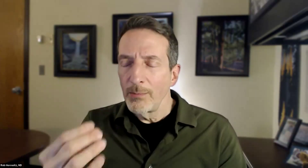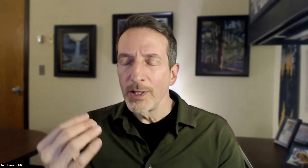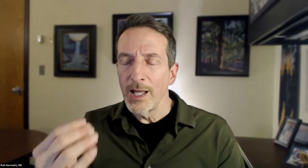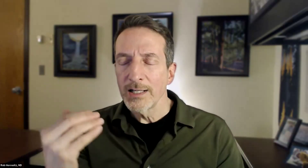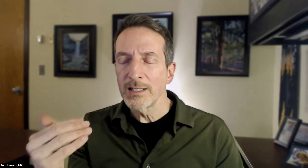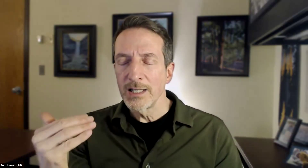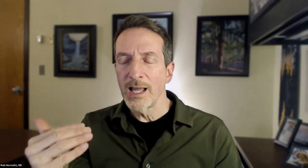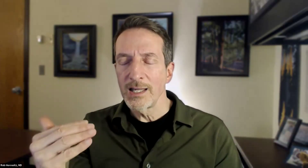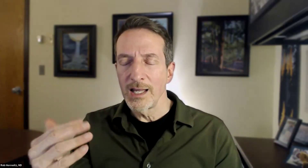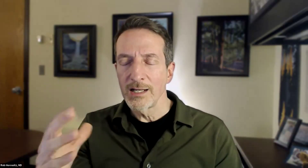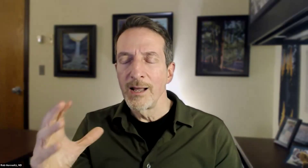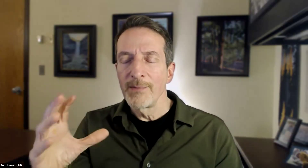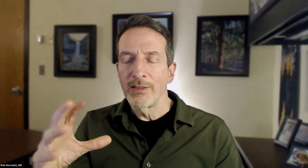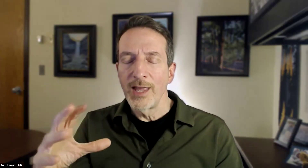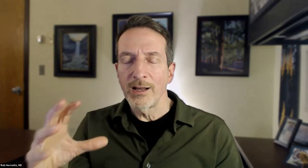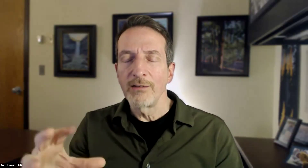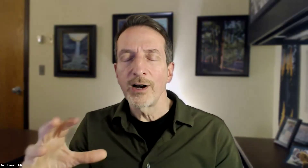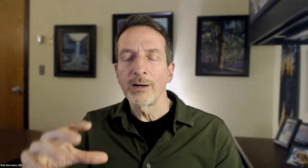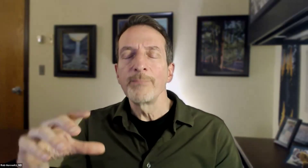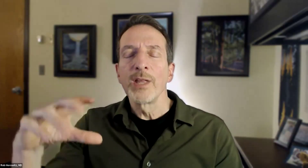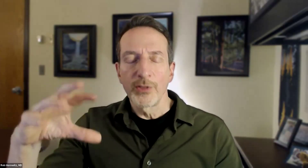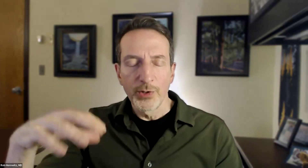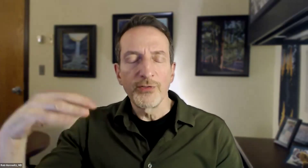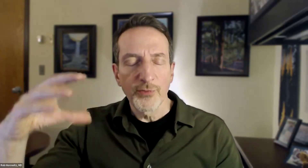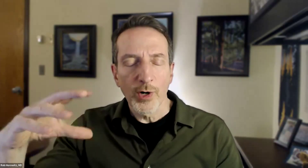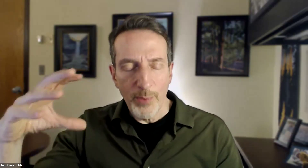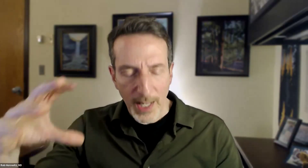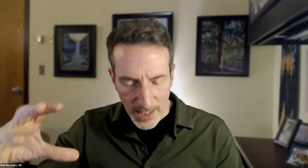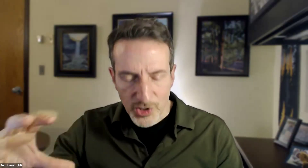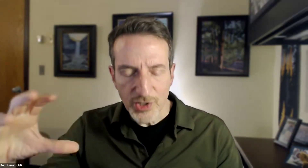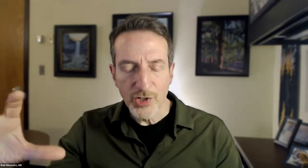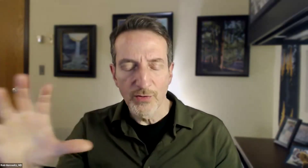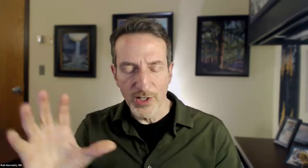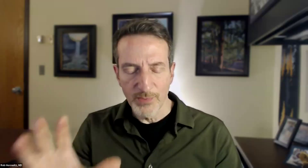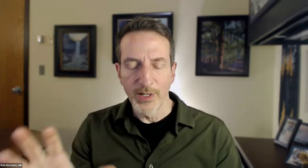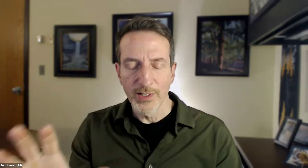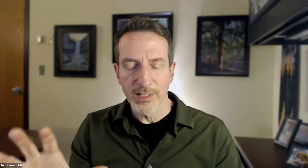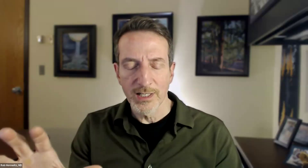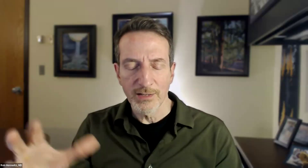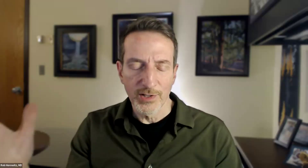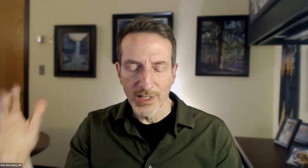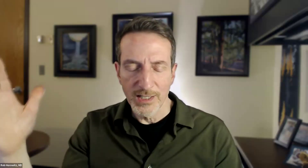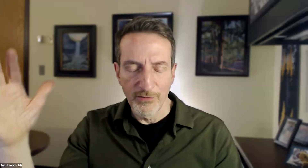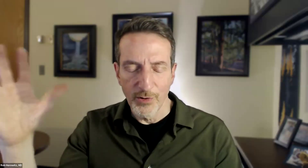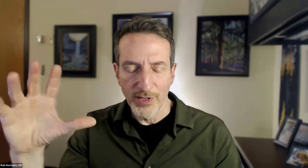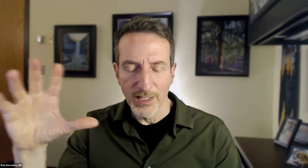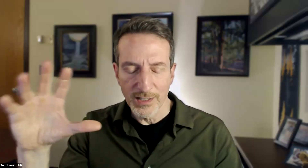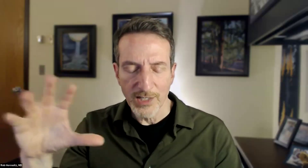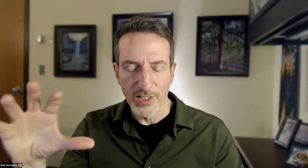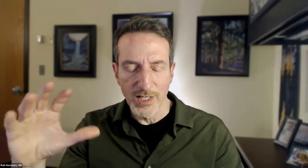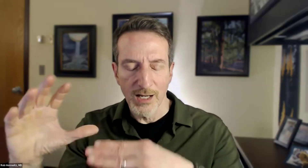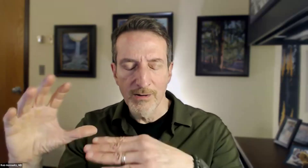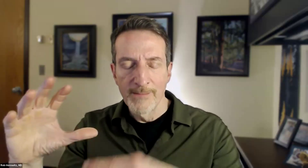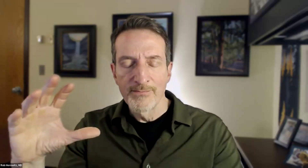as humbly, honestly as I can that of our 34 patients who've experienced this for 64, I